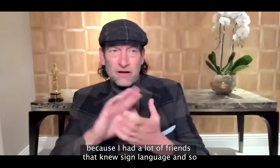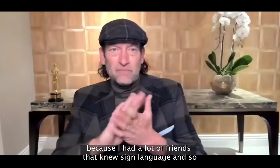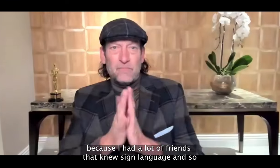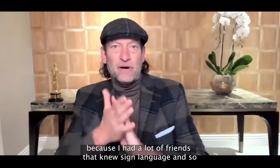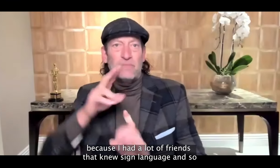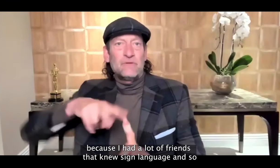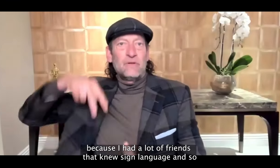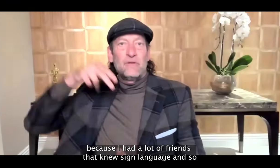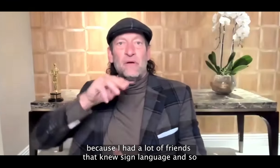that knew sign language. And so